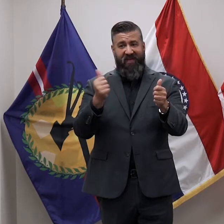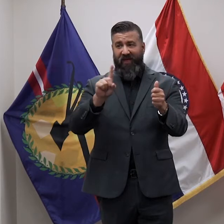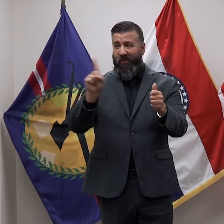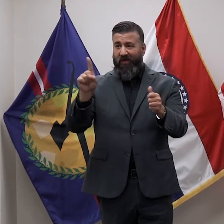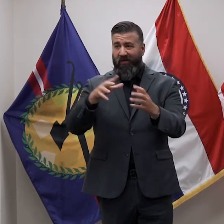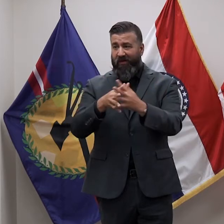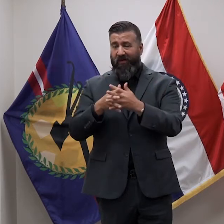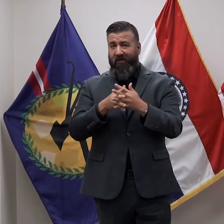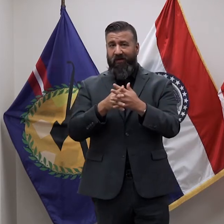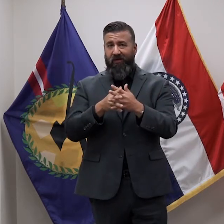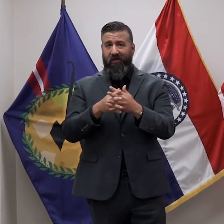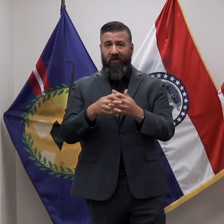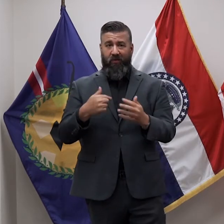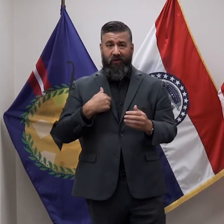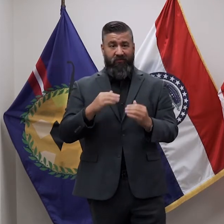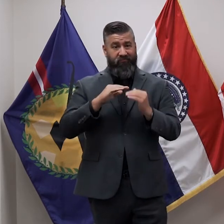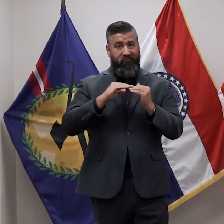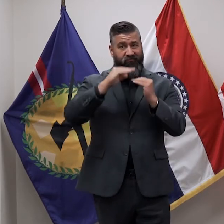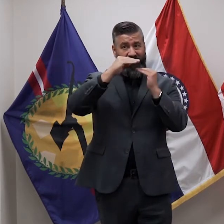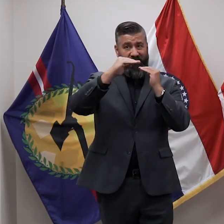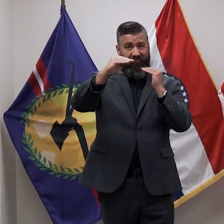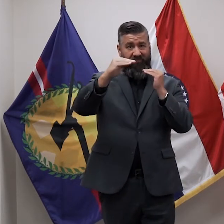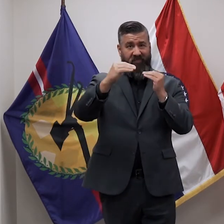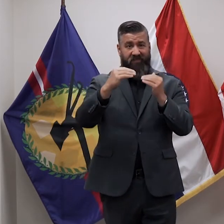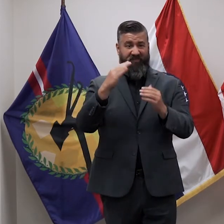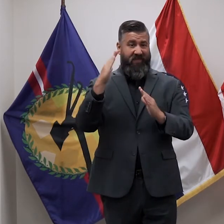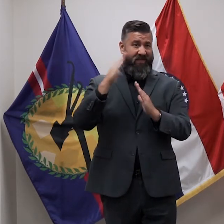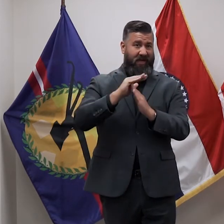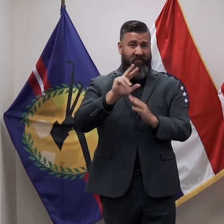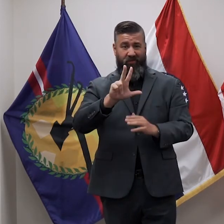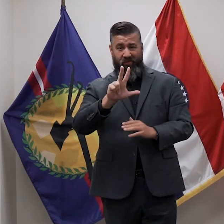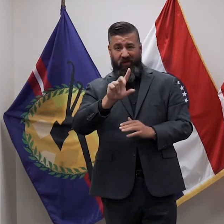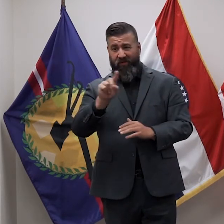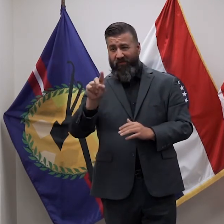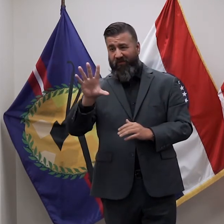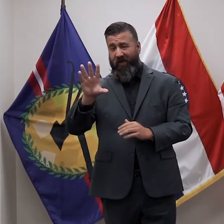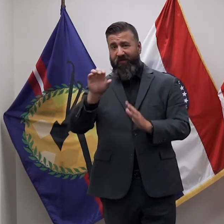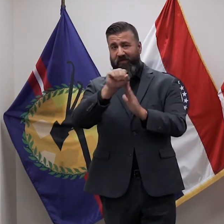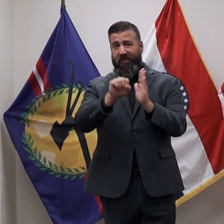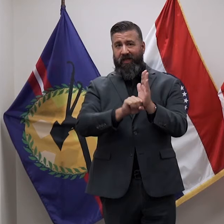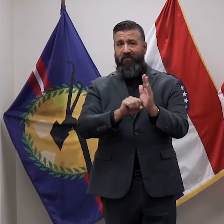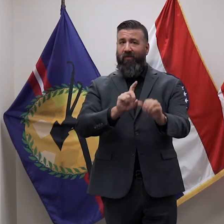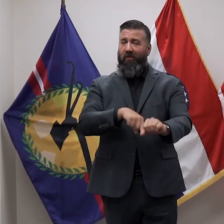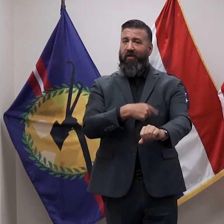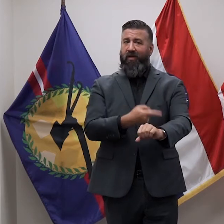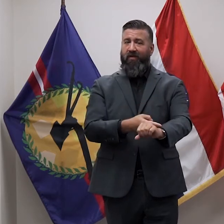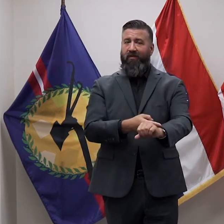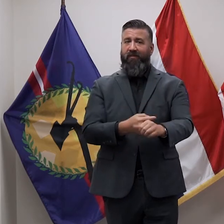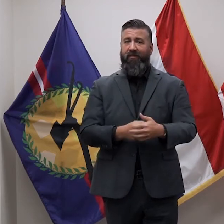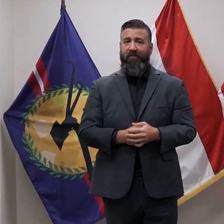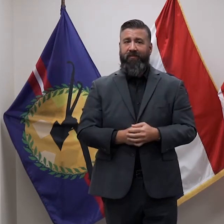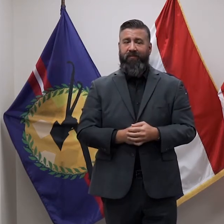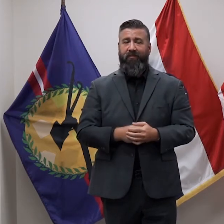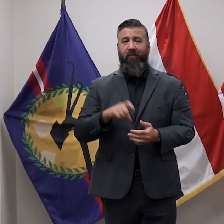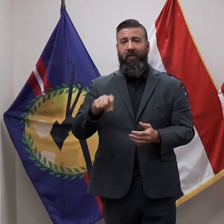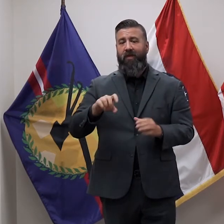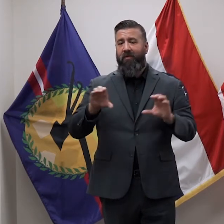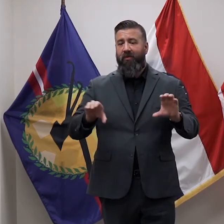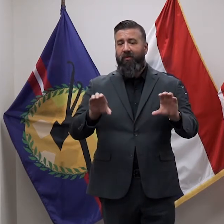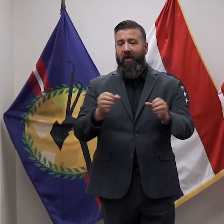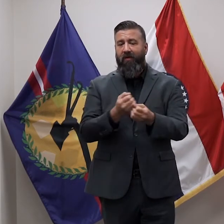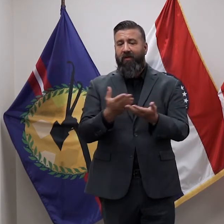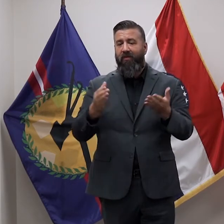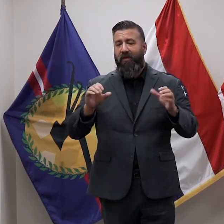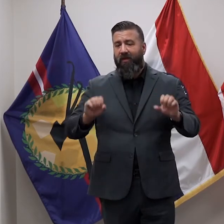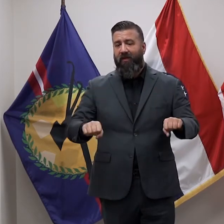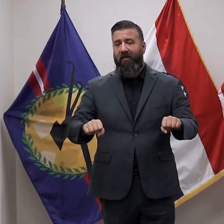in the country. In fact, we've remained in the top 3 or top 5 states for case counts for a long time. And we need to be doing everything